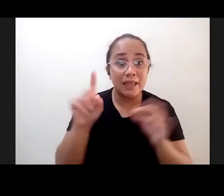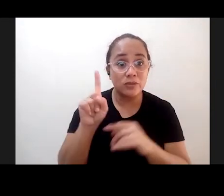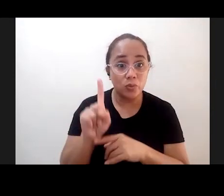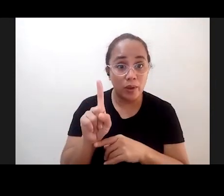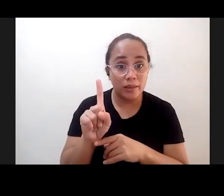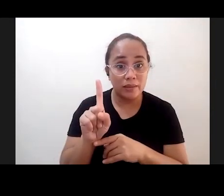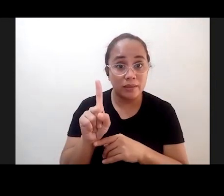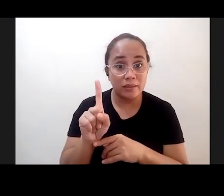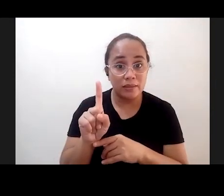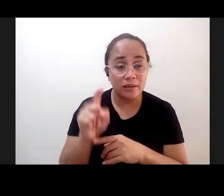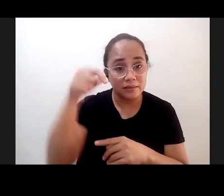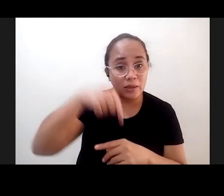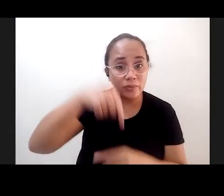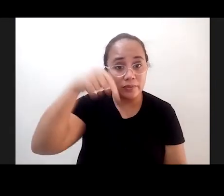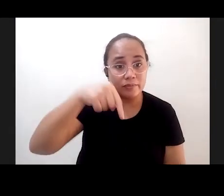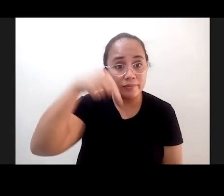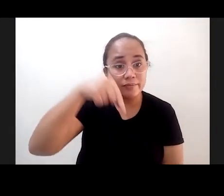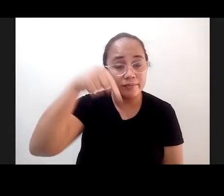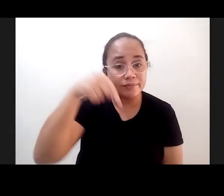Go down.